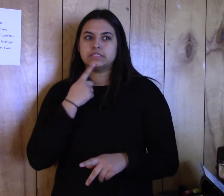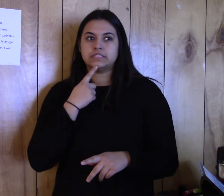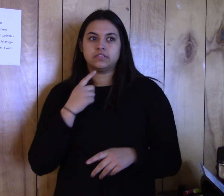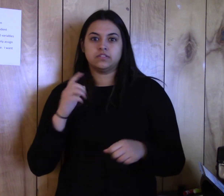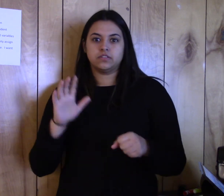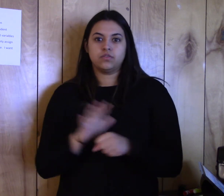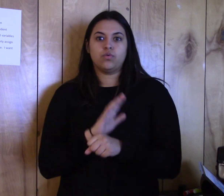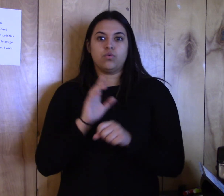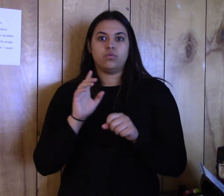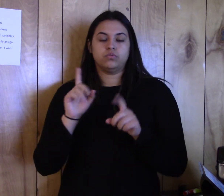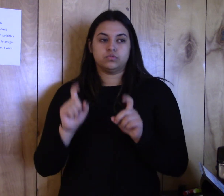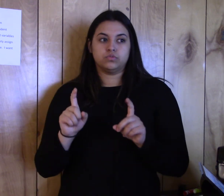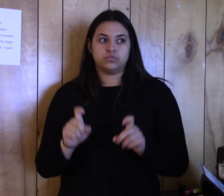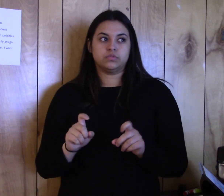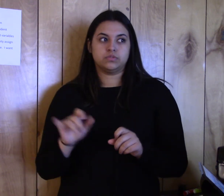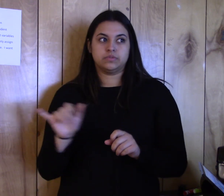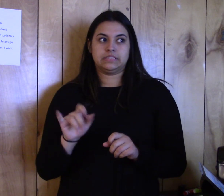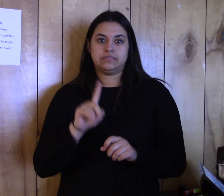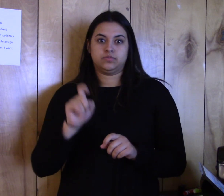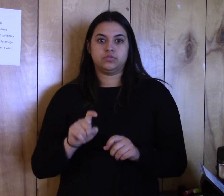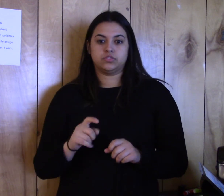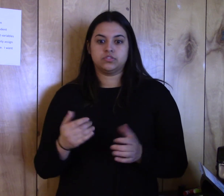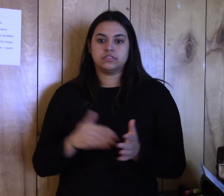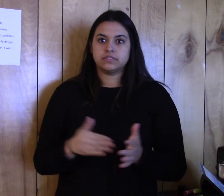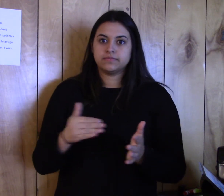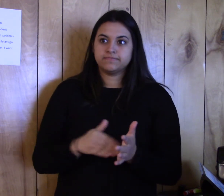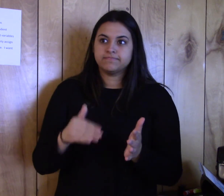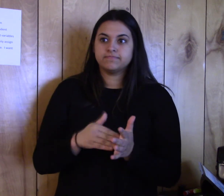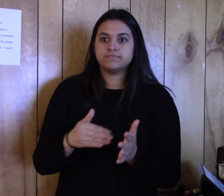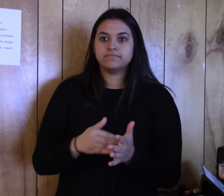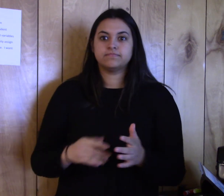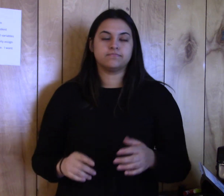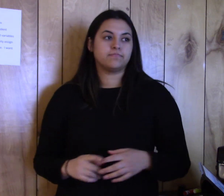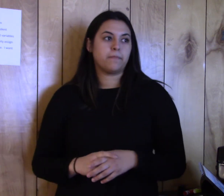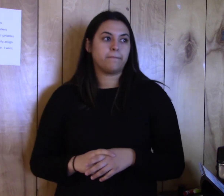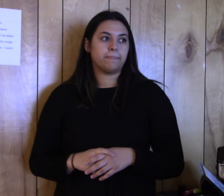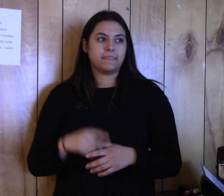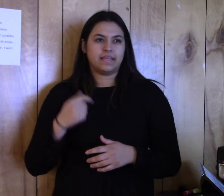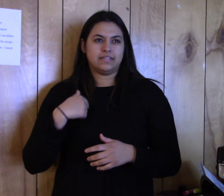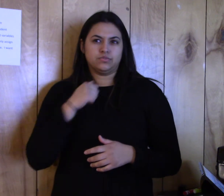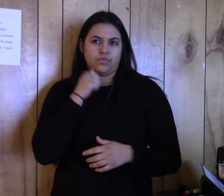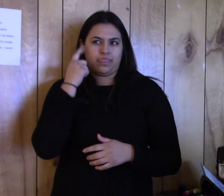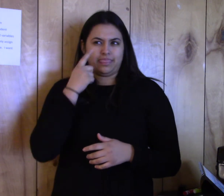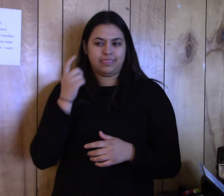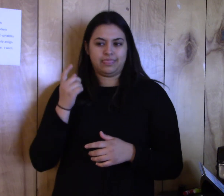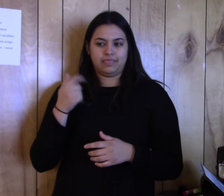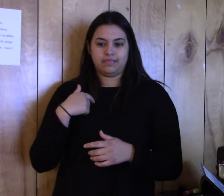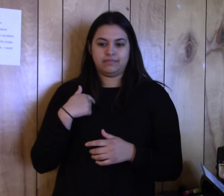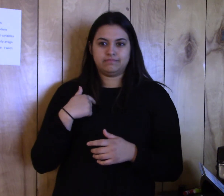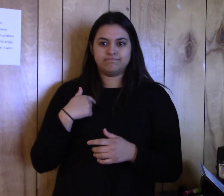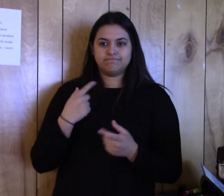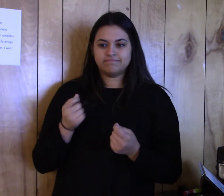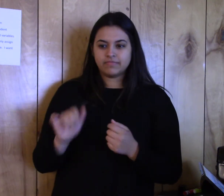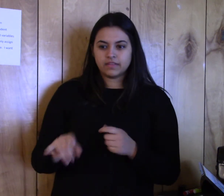I'm pretty sure I didn't do that. If something weird like that happens, let me know so I can try to do something about